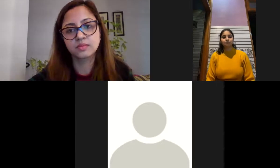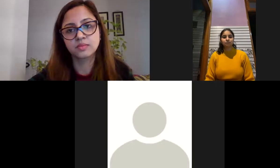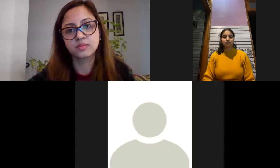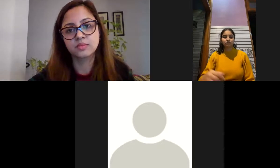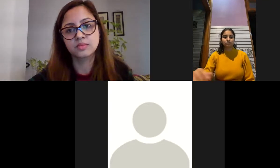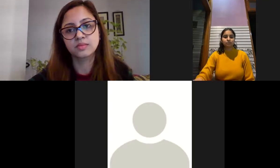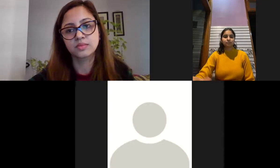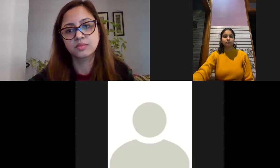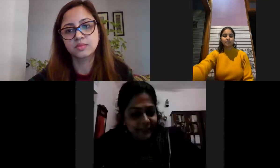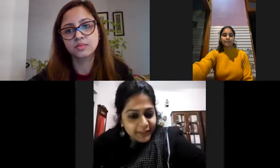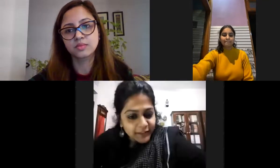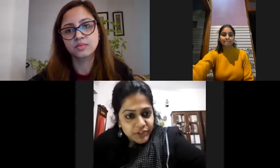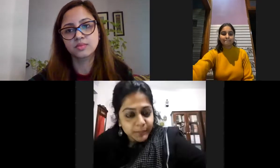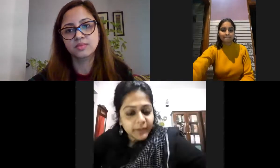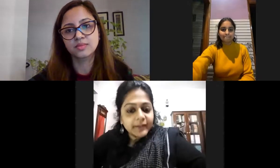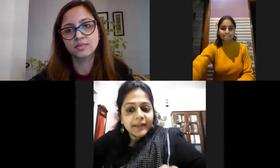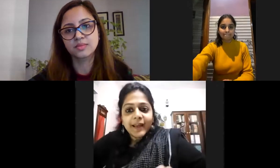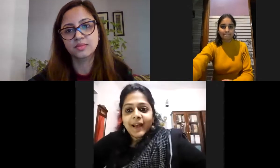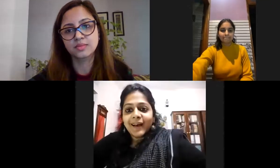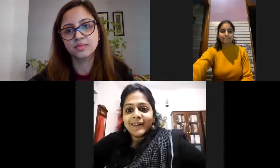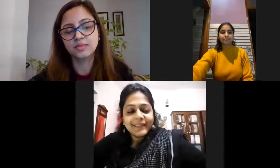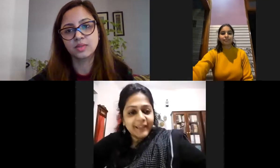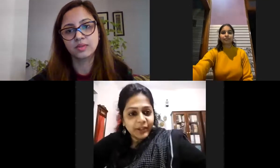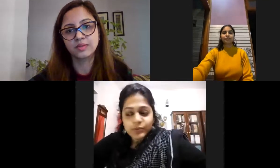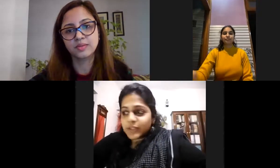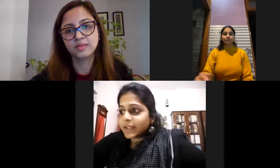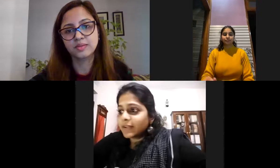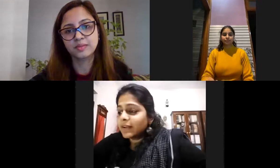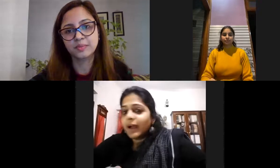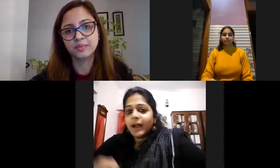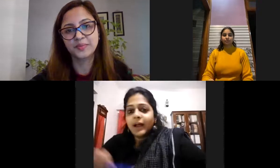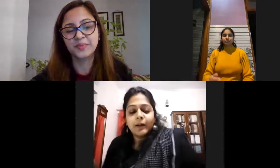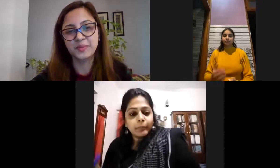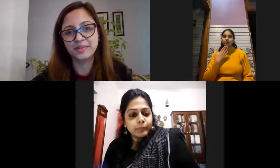Sorry, just a technical glitch at my end. Thank you, Sunanda.